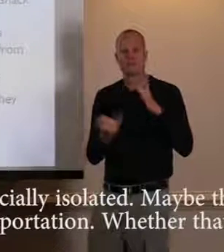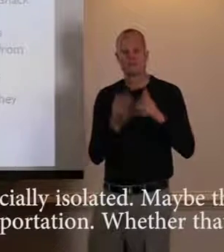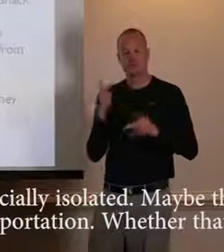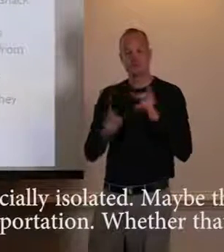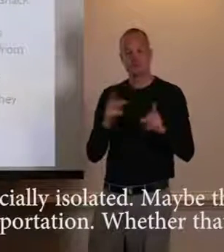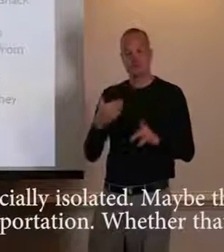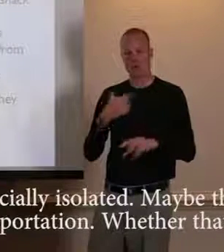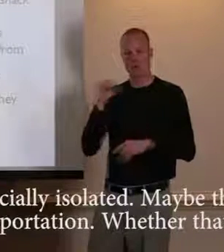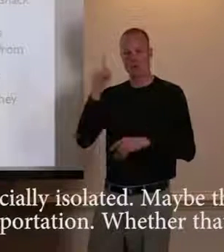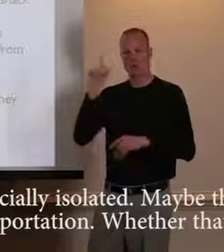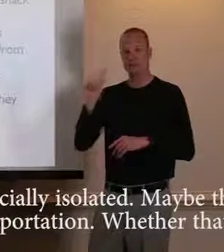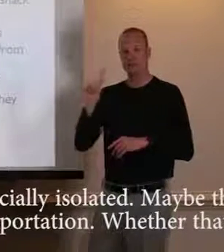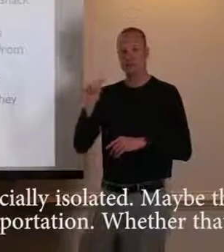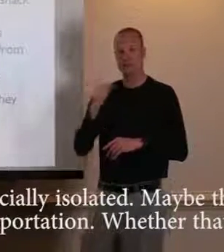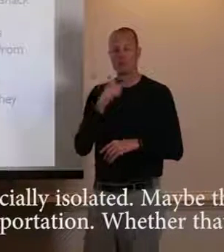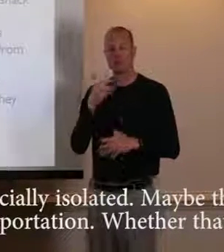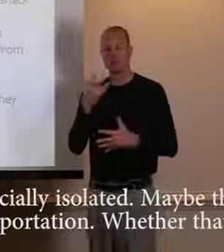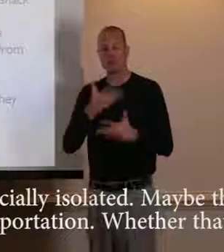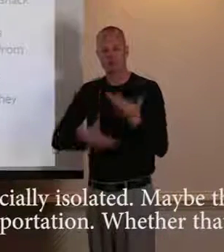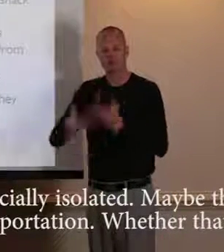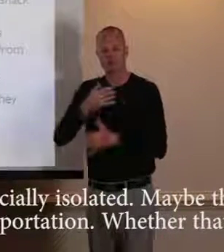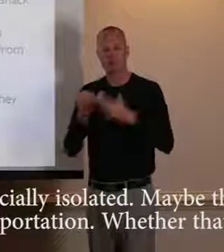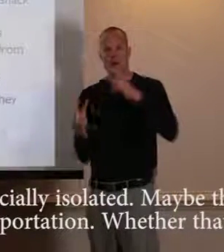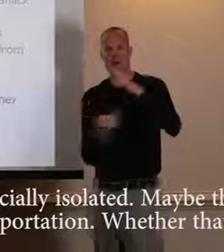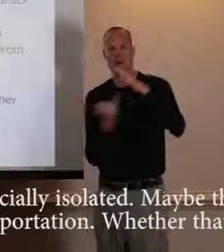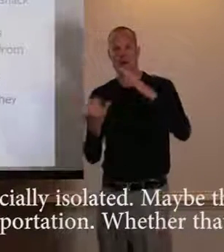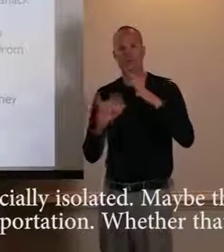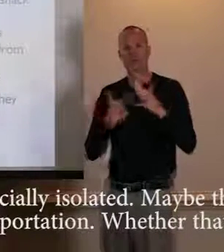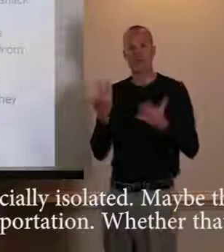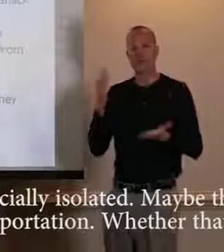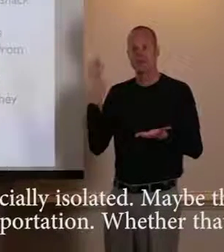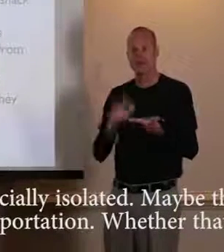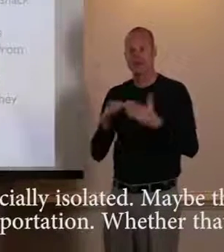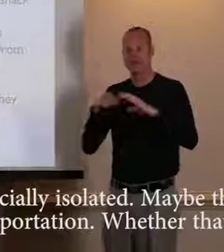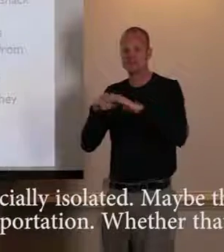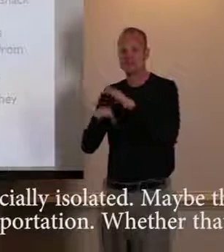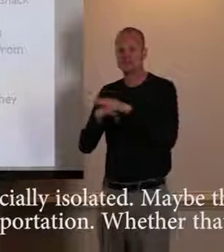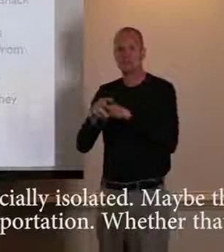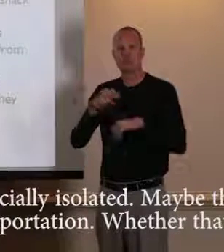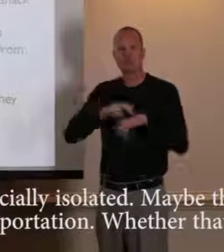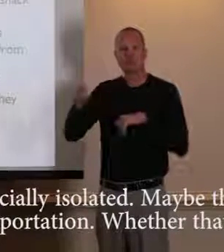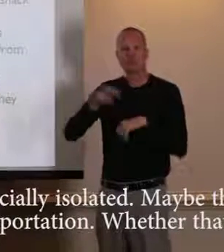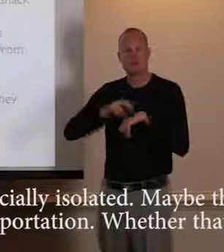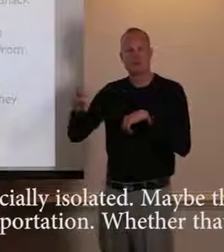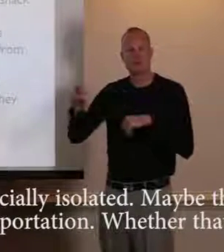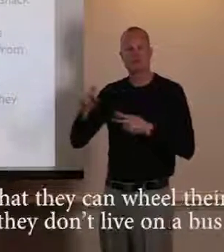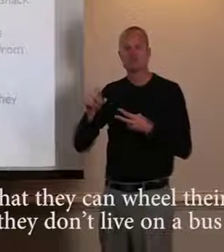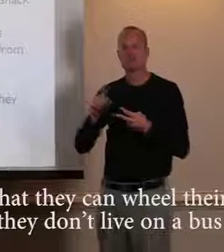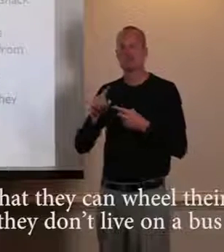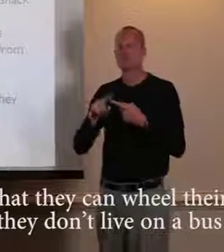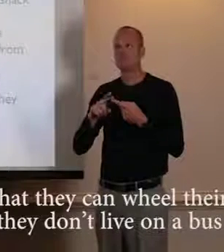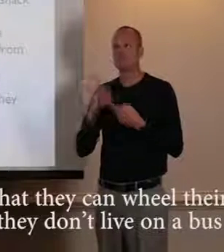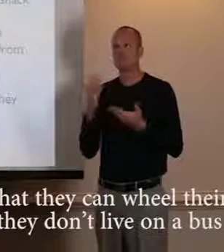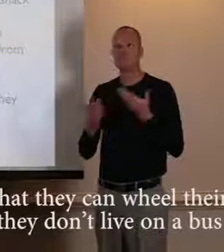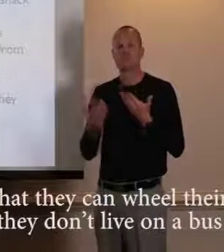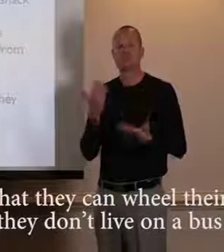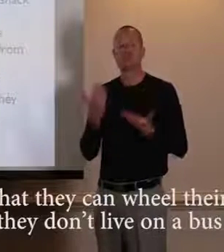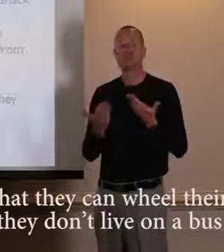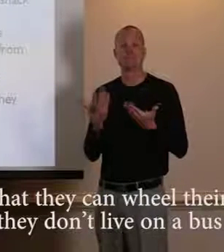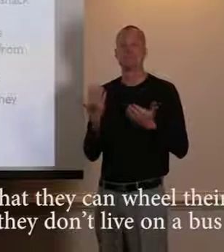disabilities are socially isolated. Maybe they have a lack of accessible transportation, whether that's, maybe they don't have a car